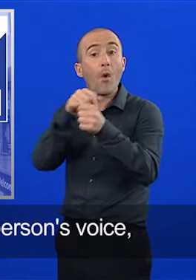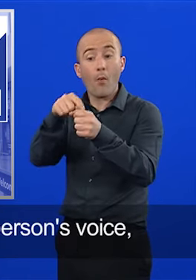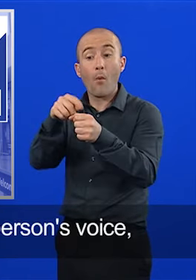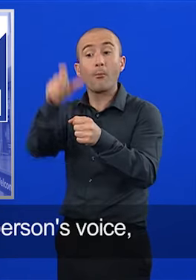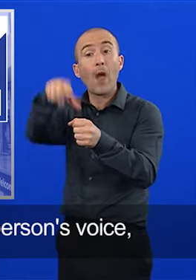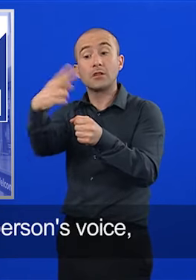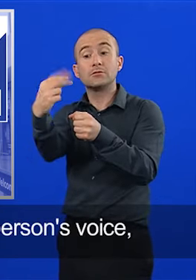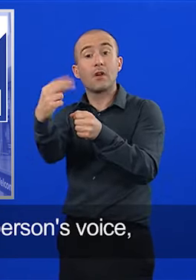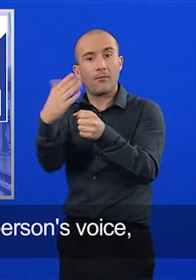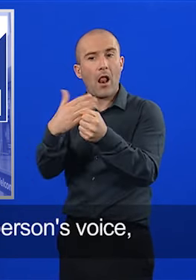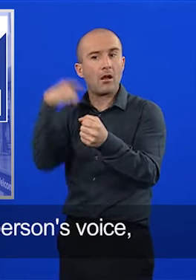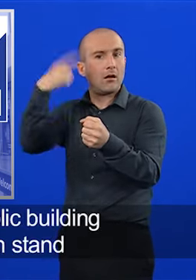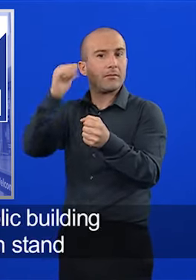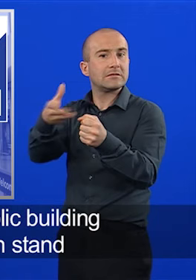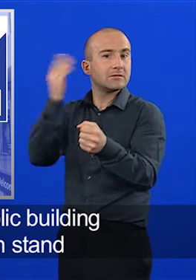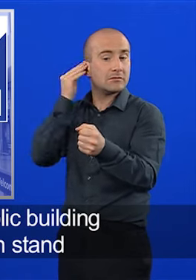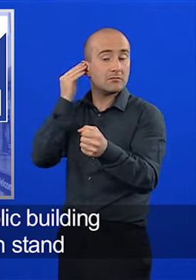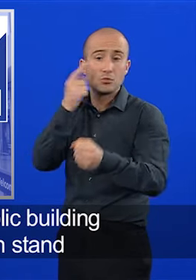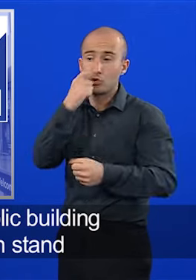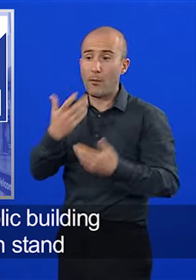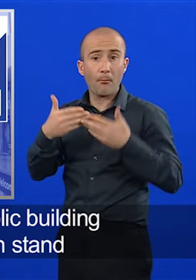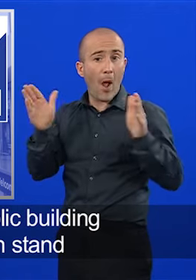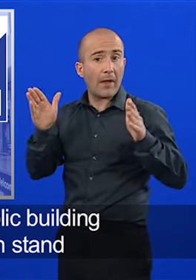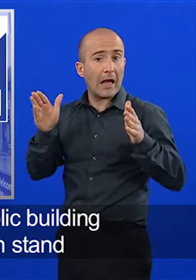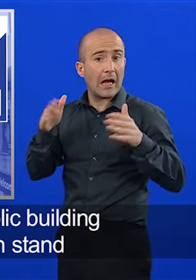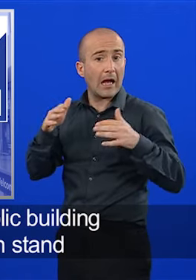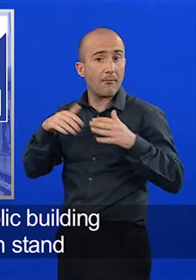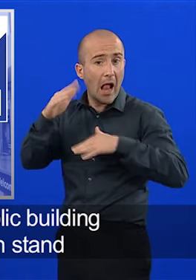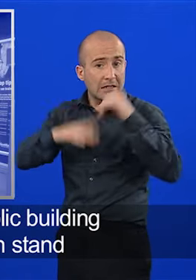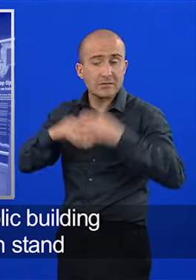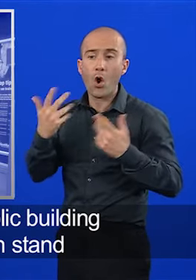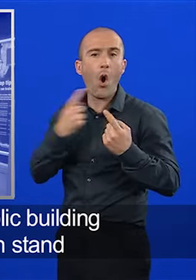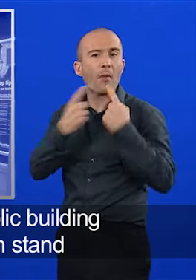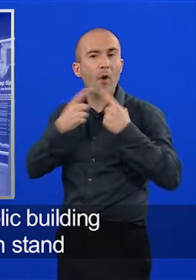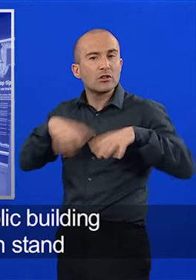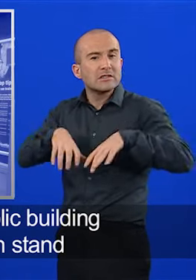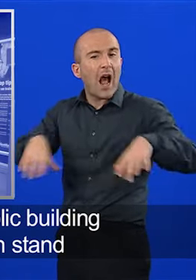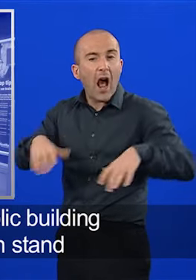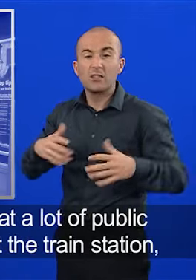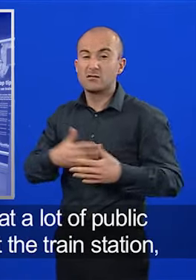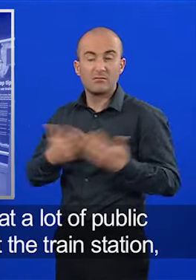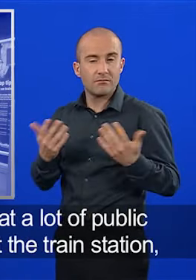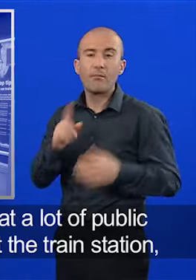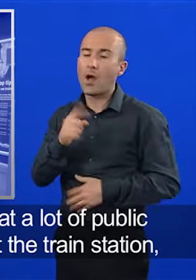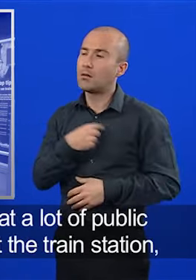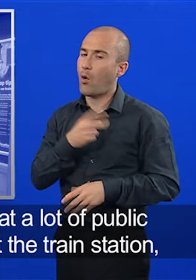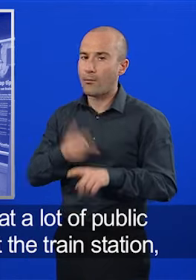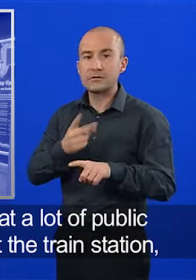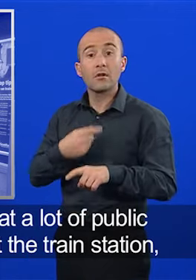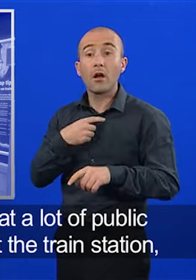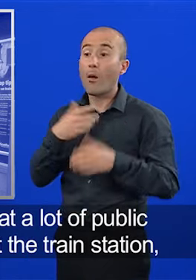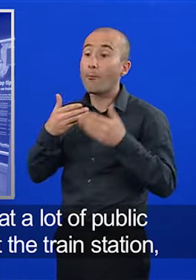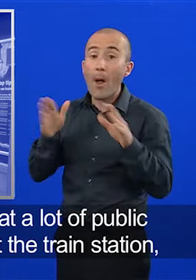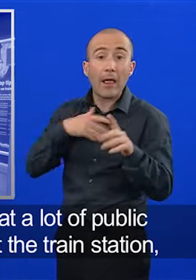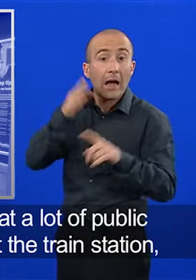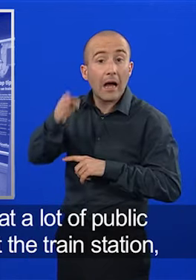will be amplified the person's voice, and this can be in a public building or an information stand. However, I've found that quite a lot of